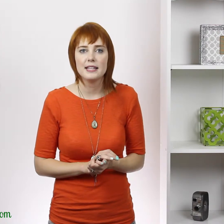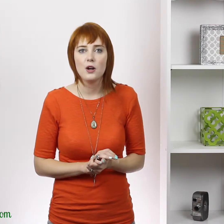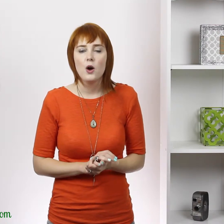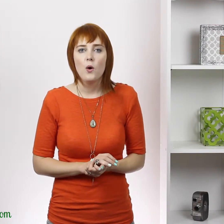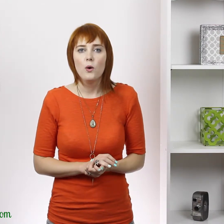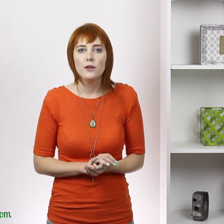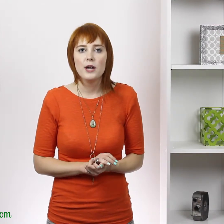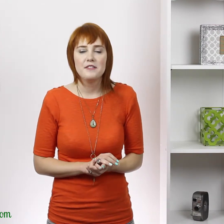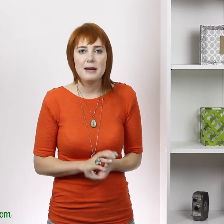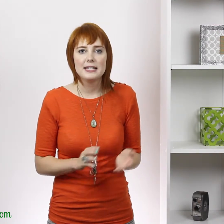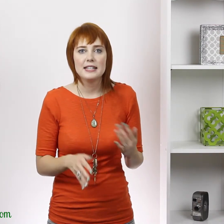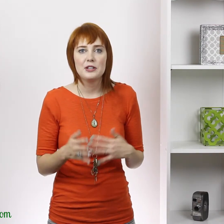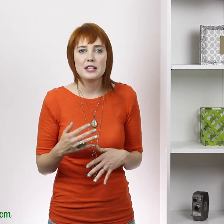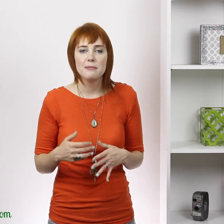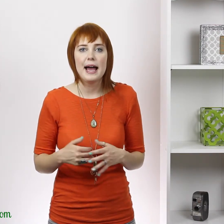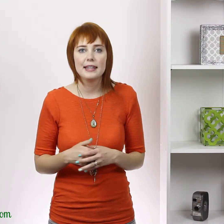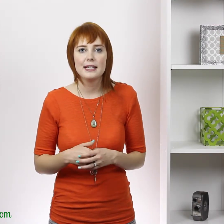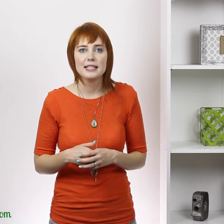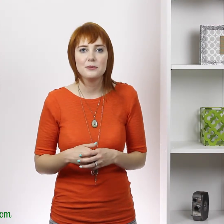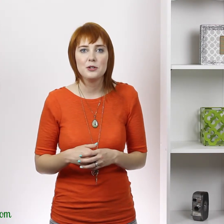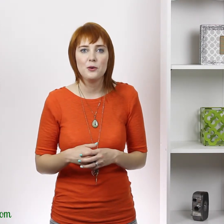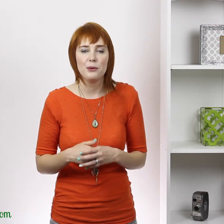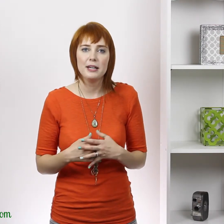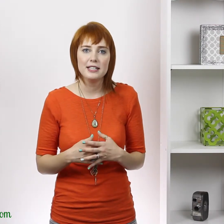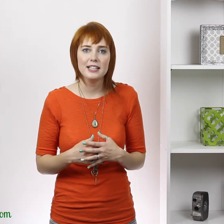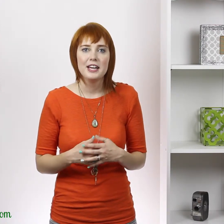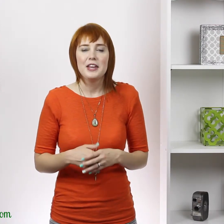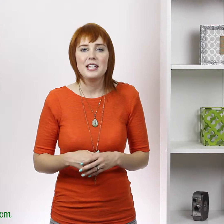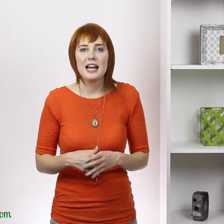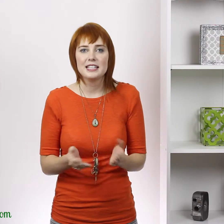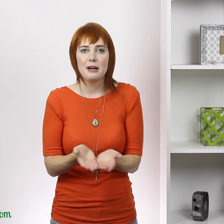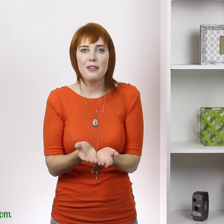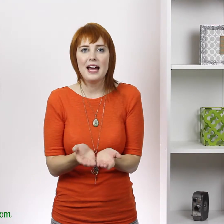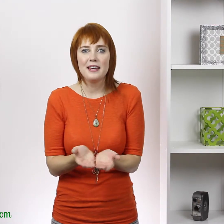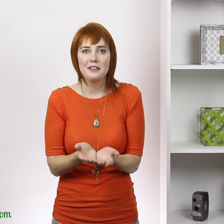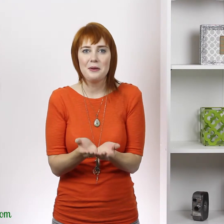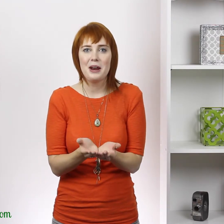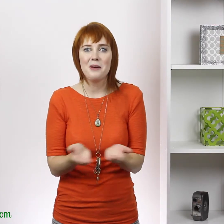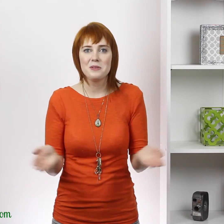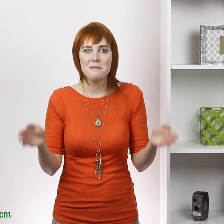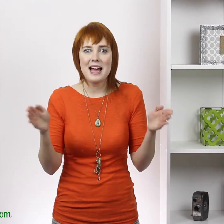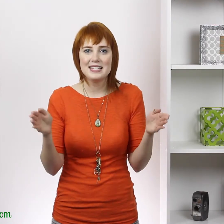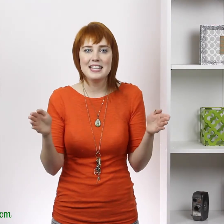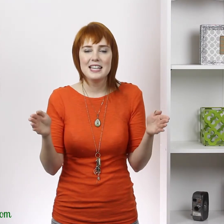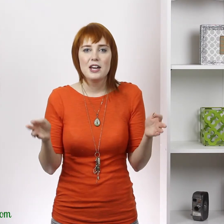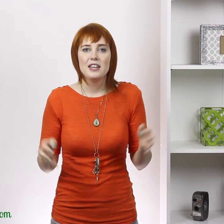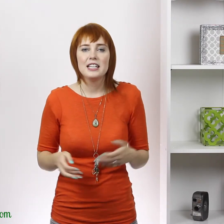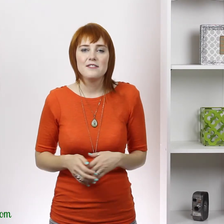basket. Or if you have a basket that you like to pack things in when you go on a picnic, they can ask about that. Like if they want to help with the basket, they can